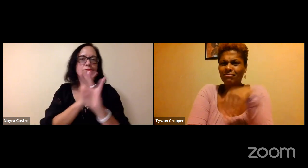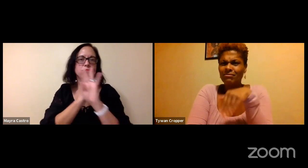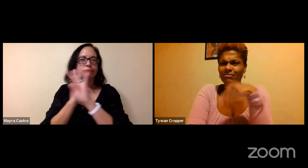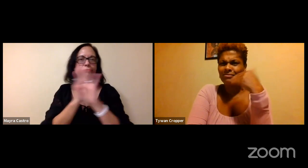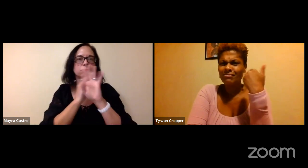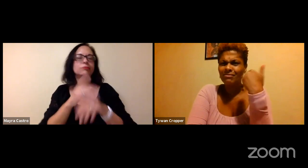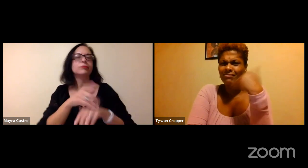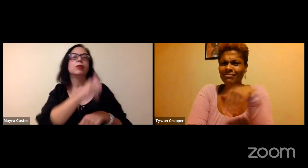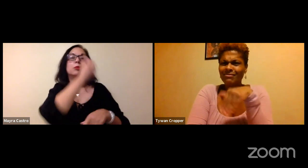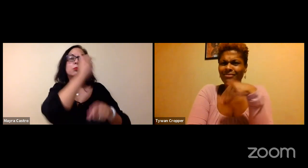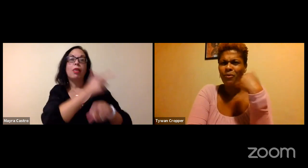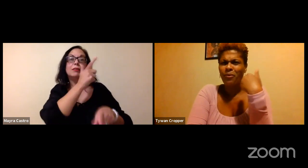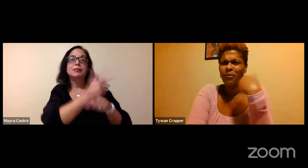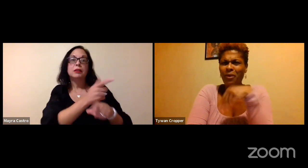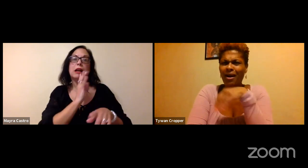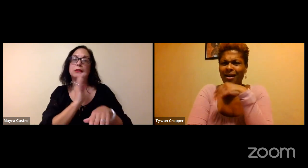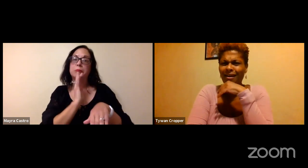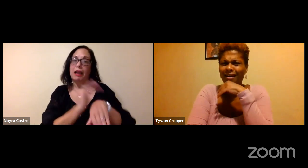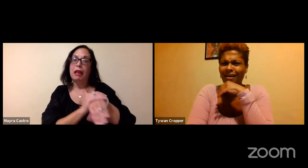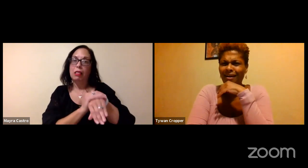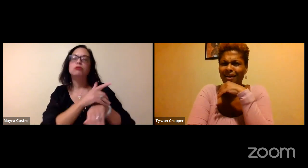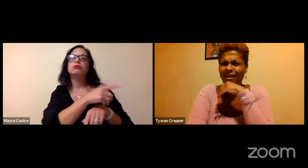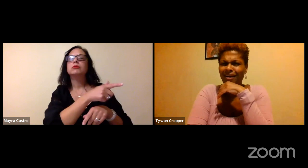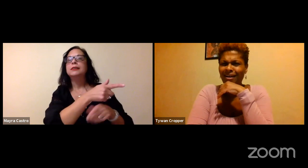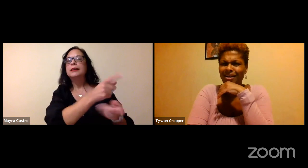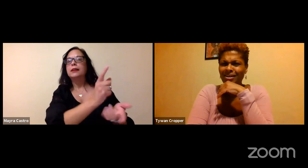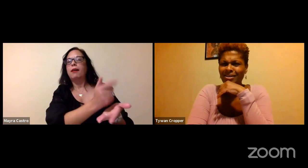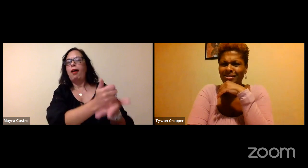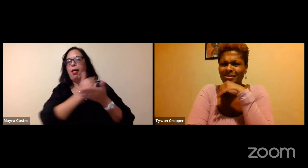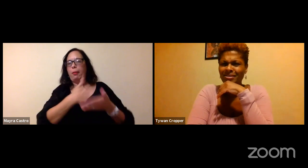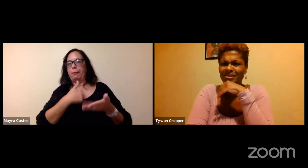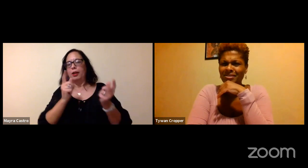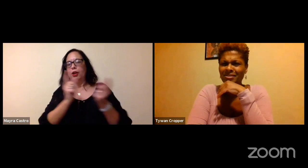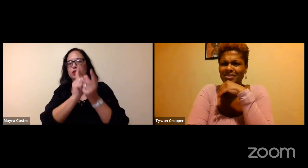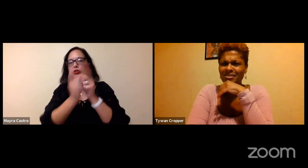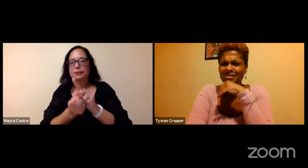So we would communicate at home using Spanish.